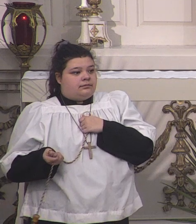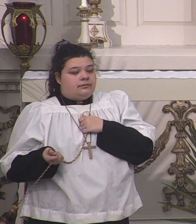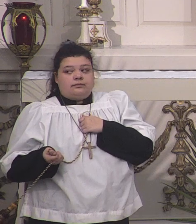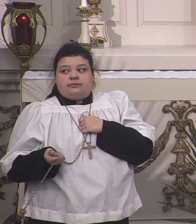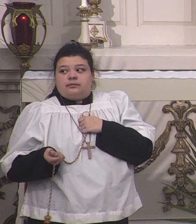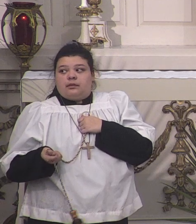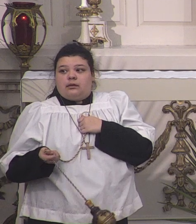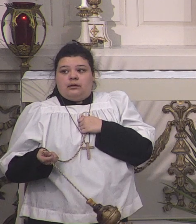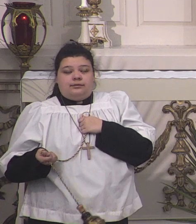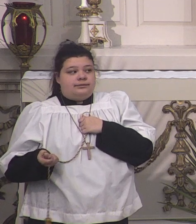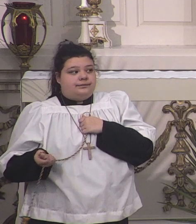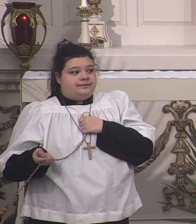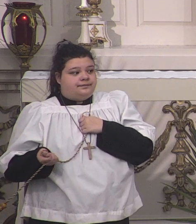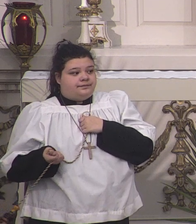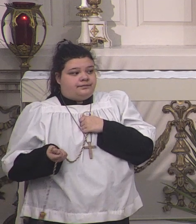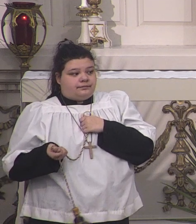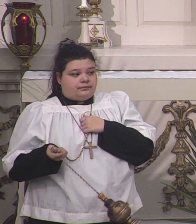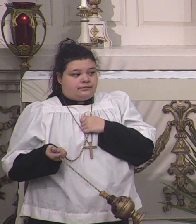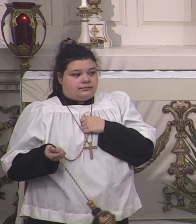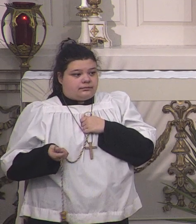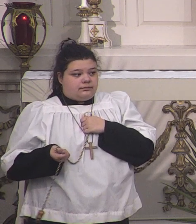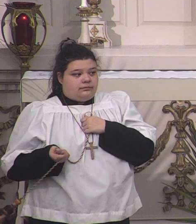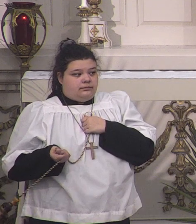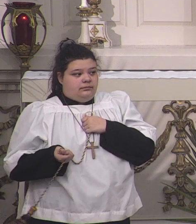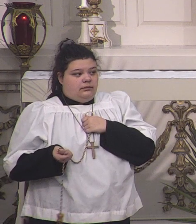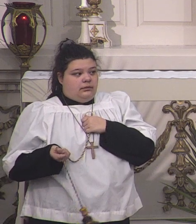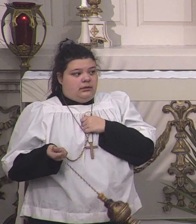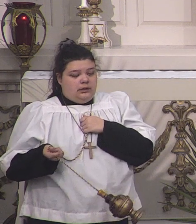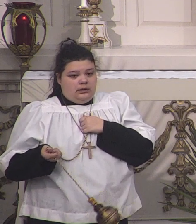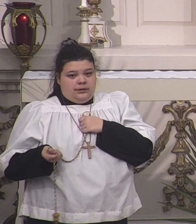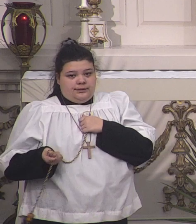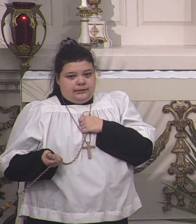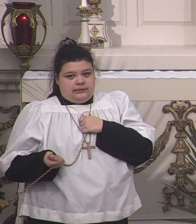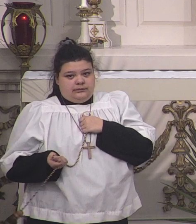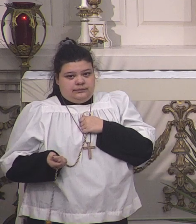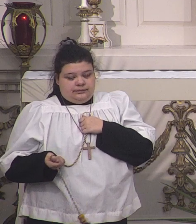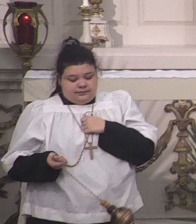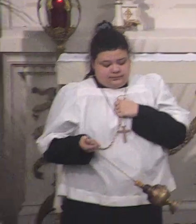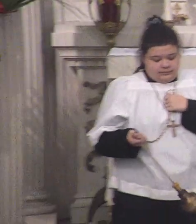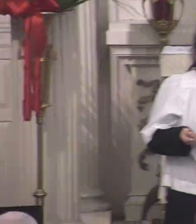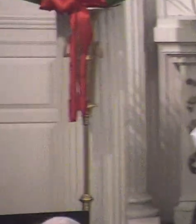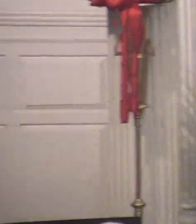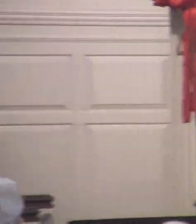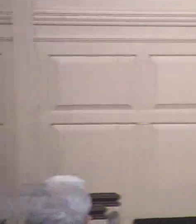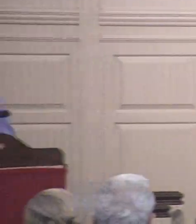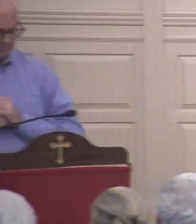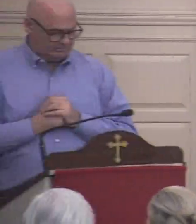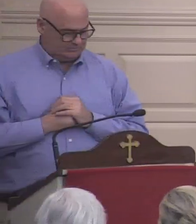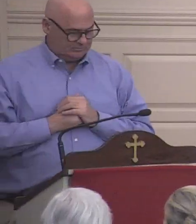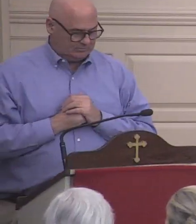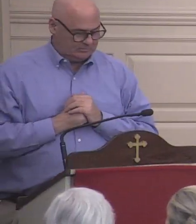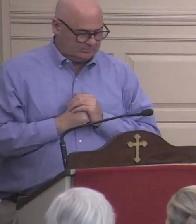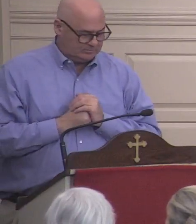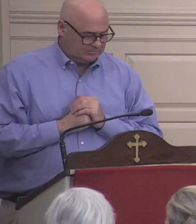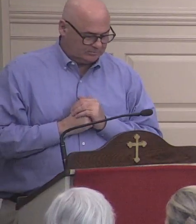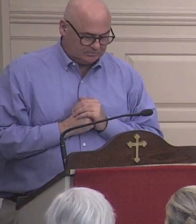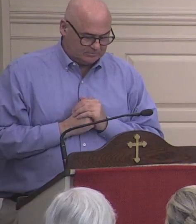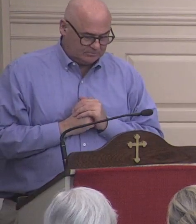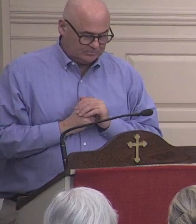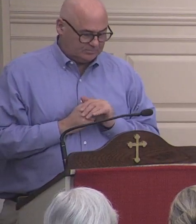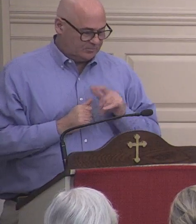The disciples then went off, entered the city, and found it just as he had told